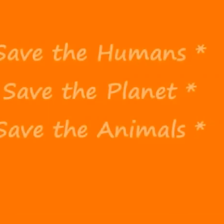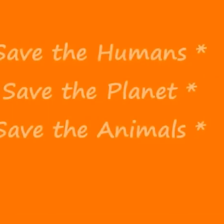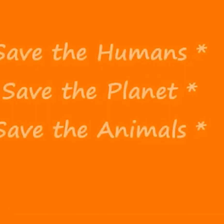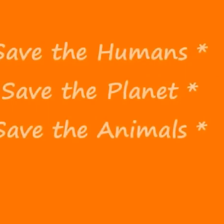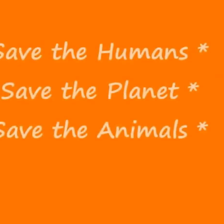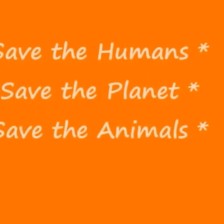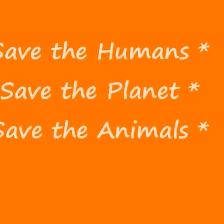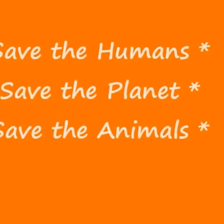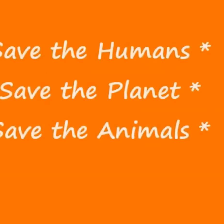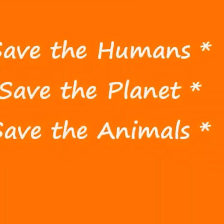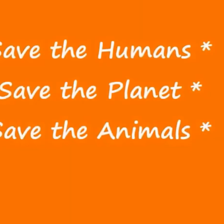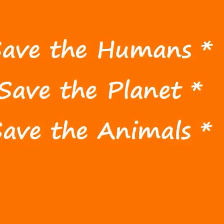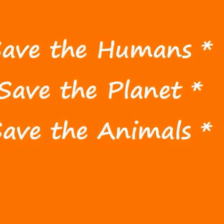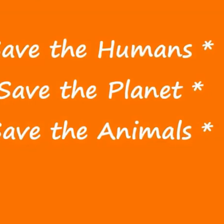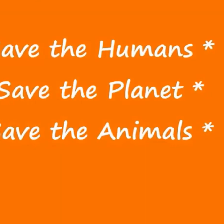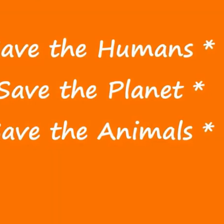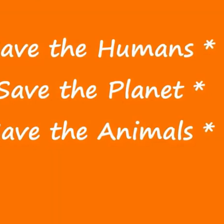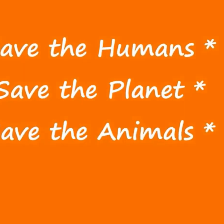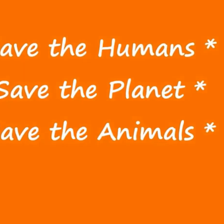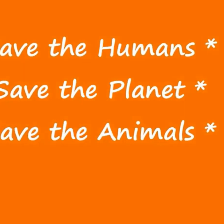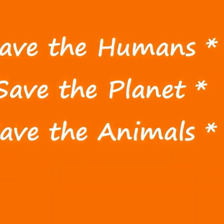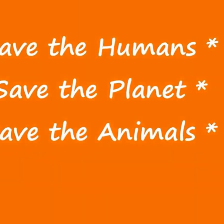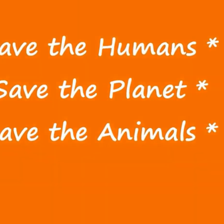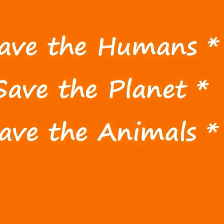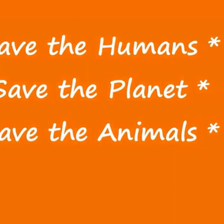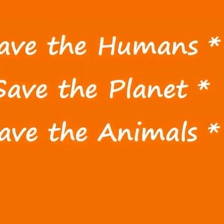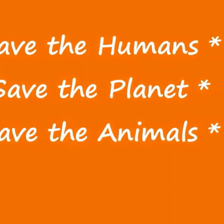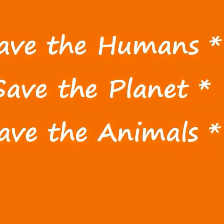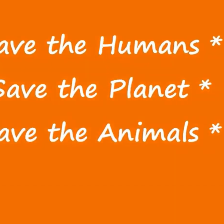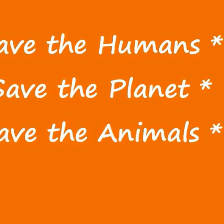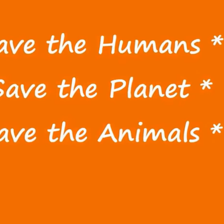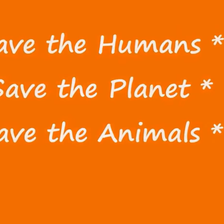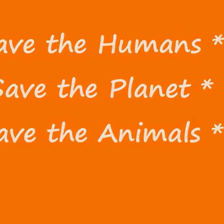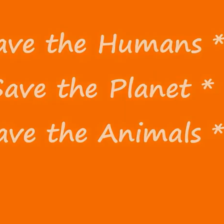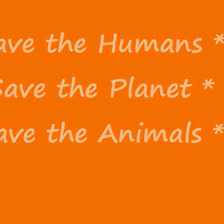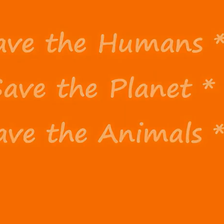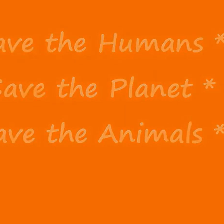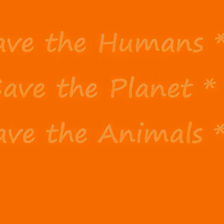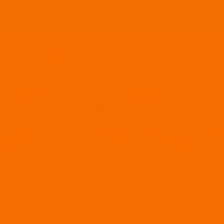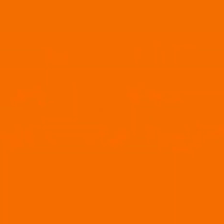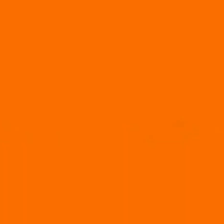Save the humans. Save the planet. Save the animals.